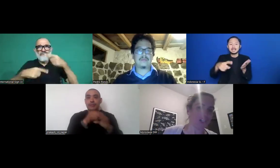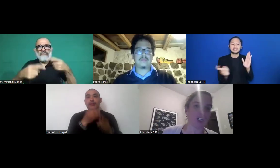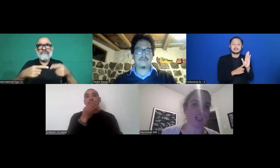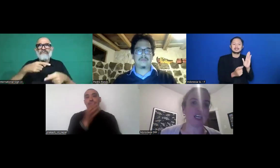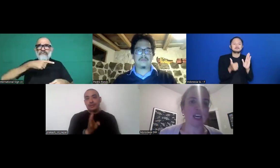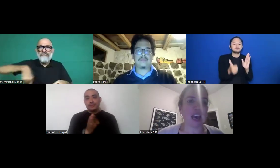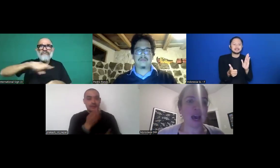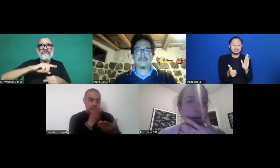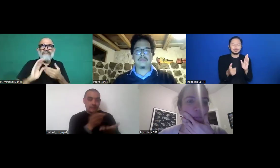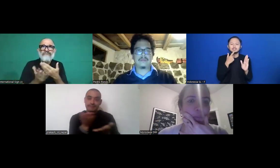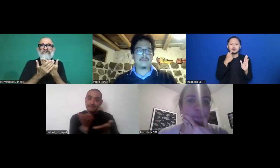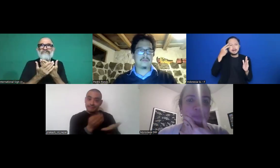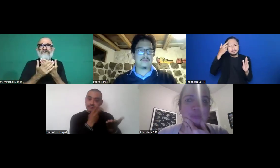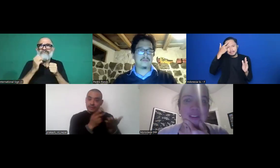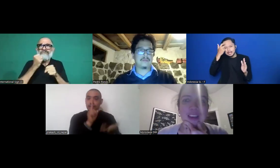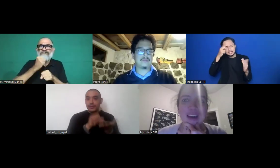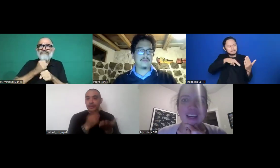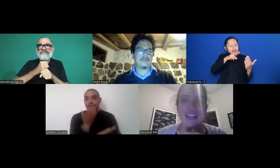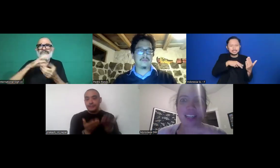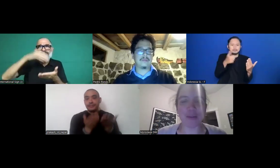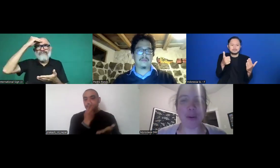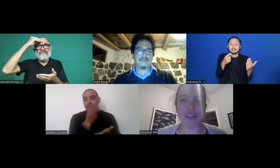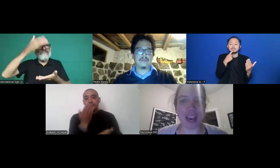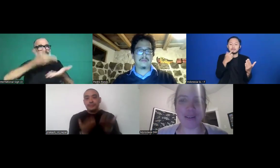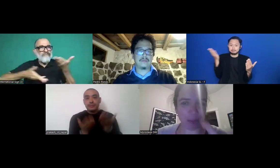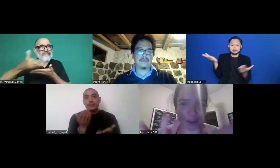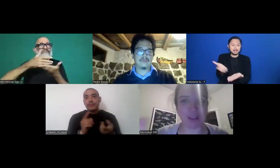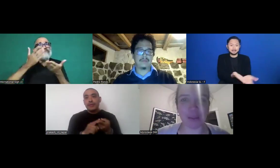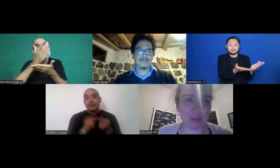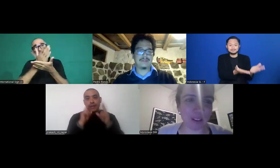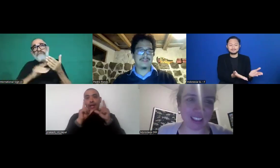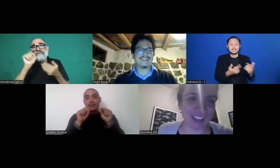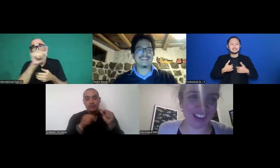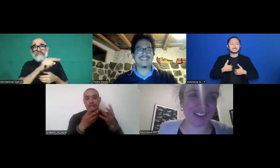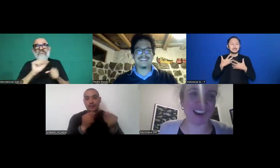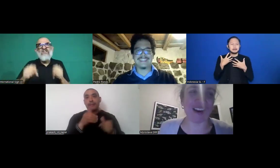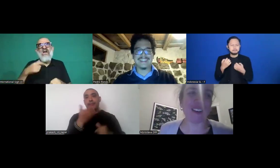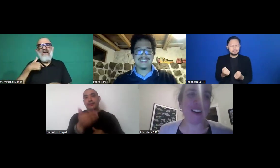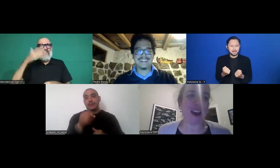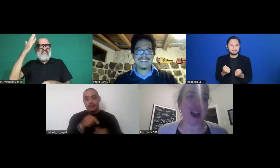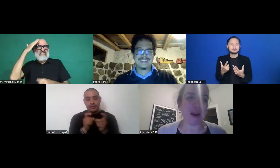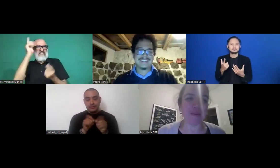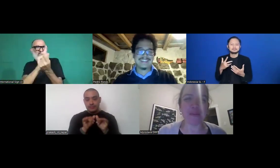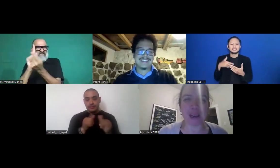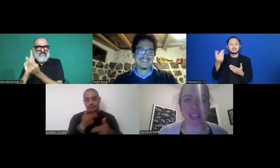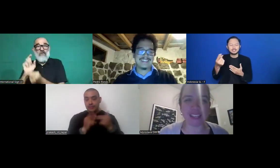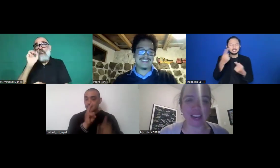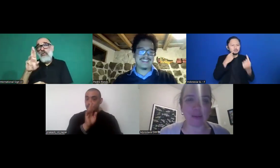have a look. Um, uh, Hopefully after, because you'll be too busy discussing right now.